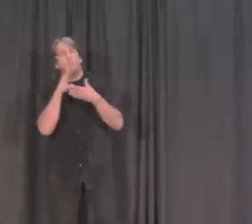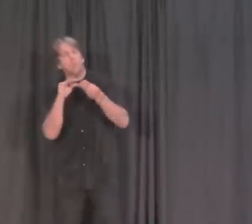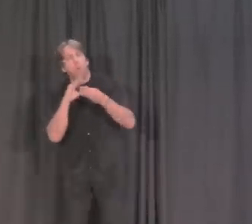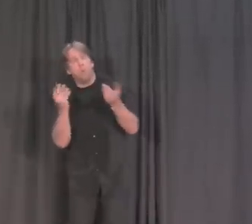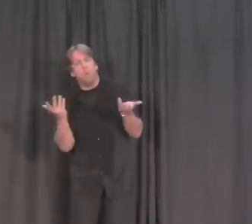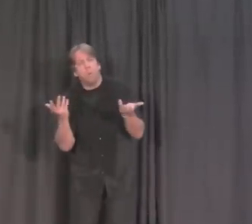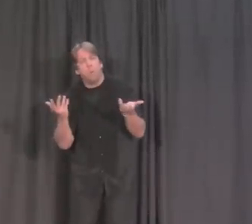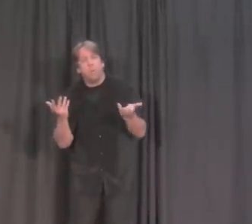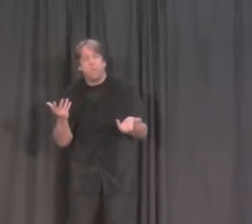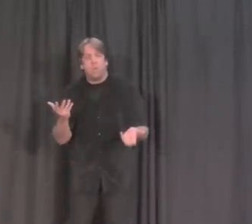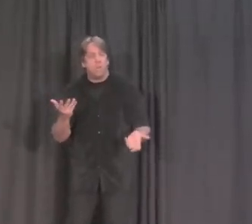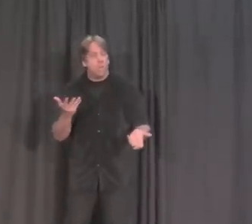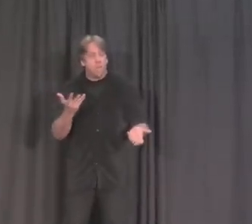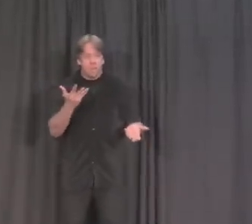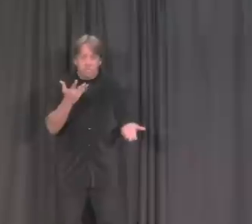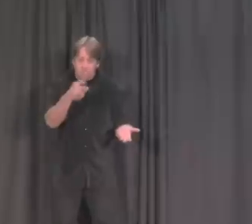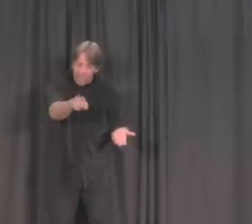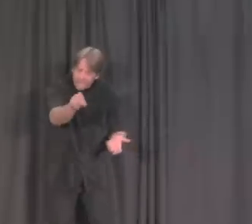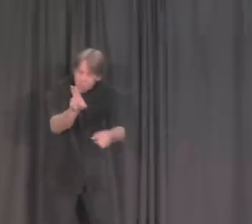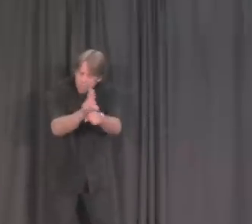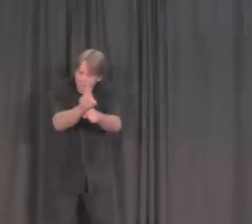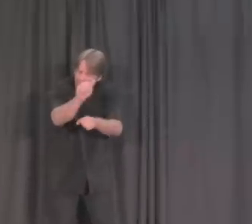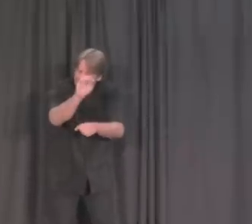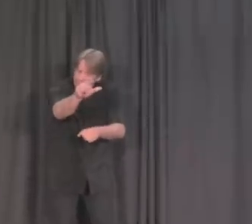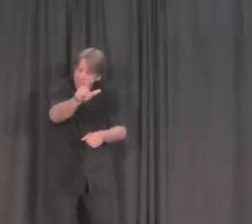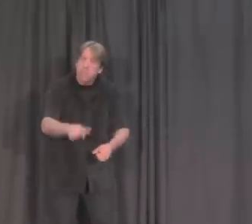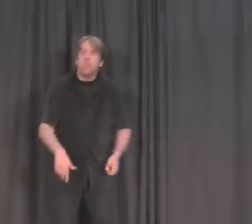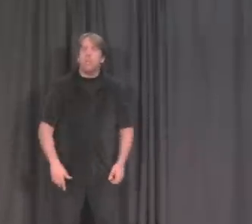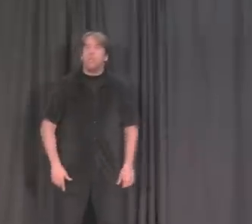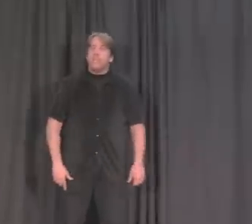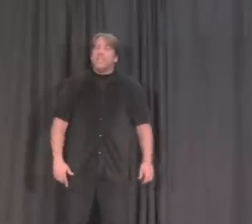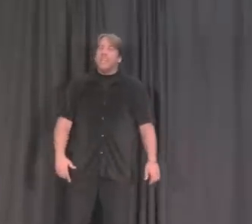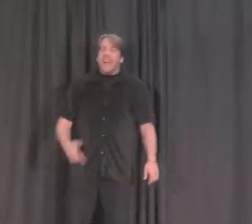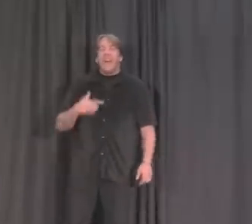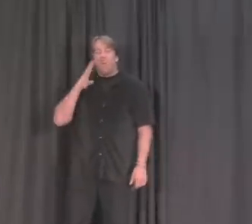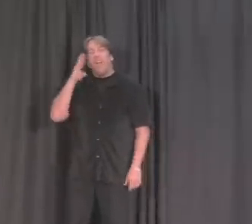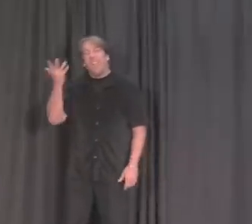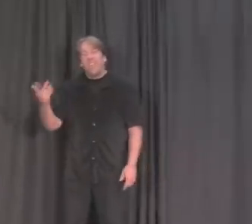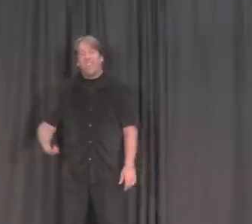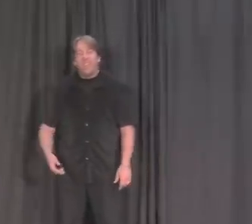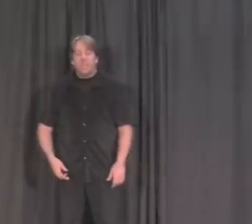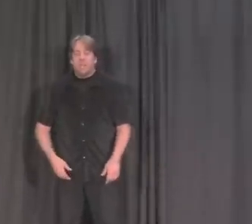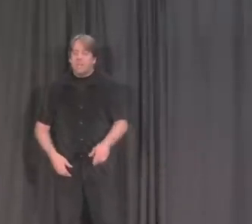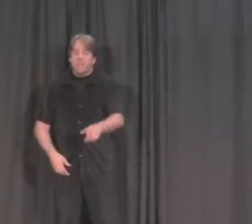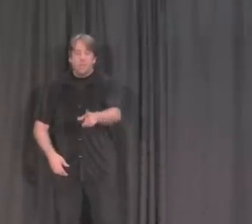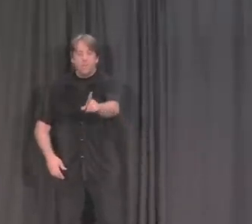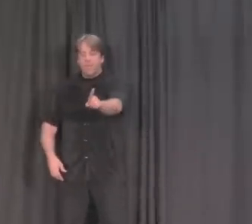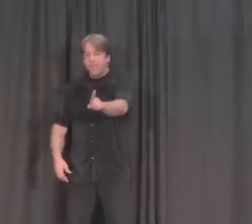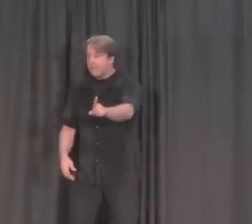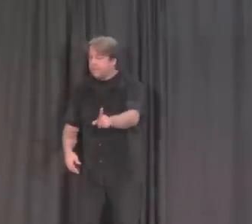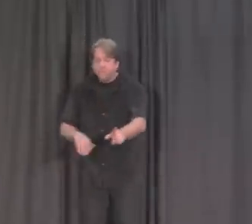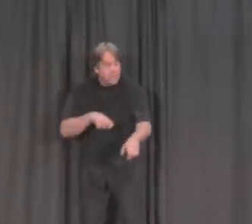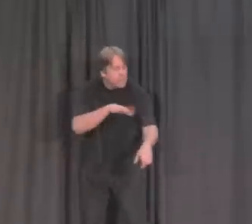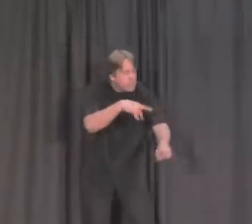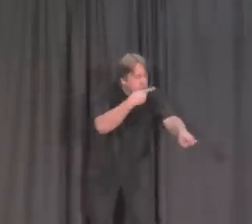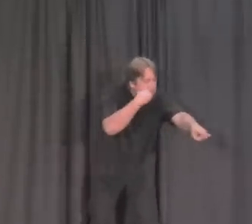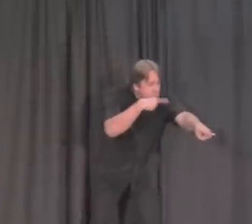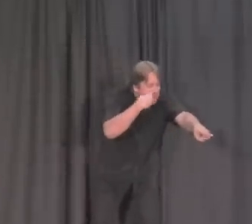But Mom, I want to tell a story. I told you, you have to use ASL. I will. Hold on.